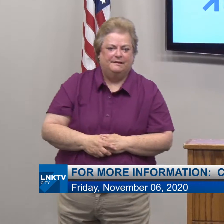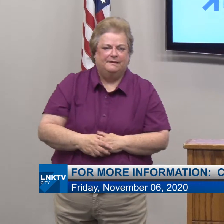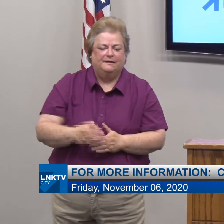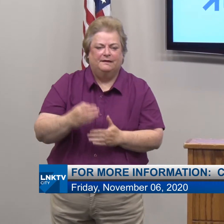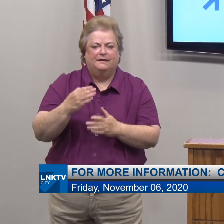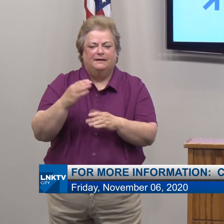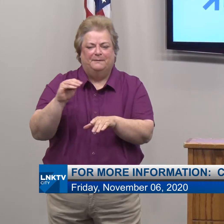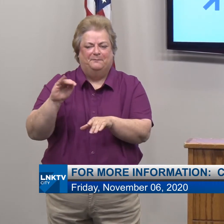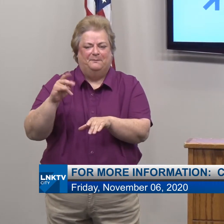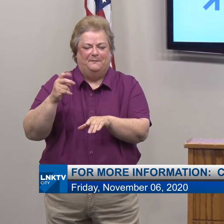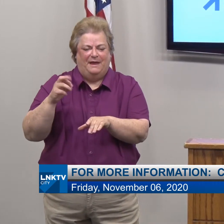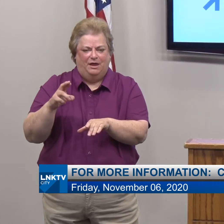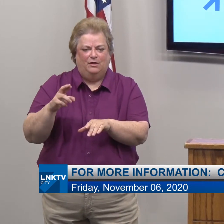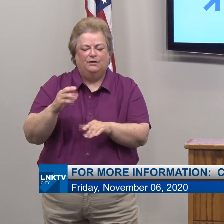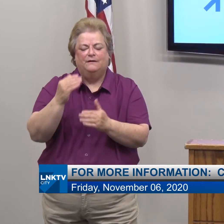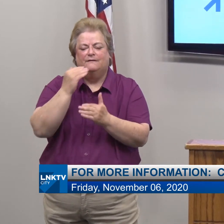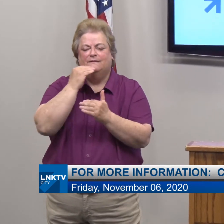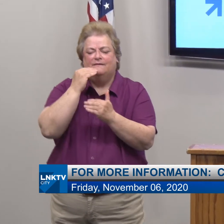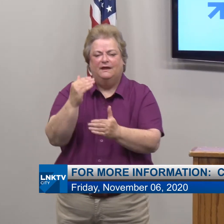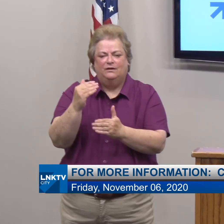Thank you, Director Lopez.